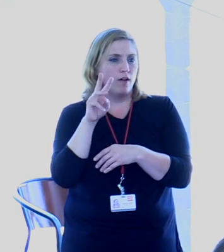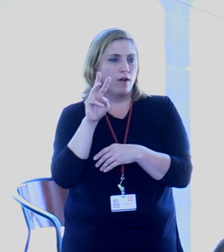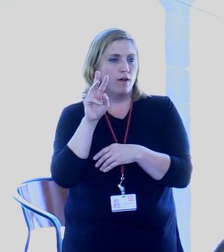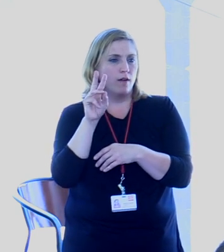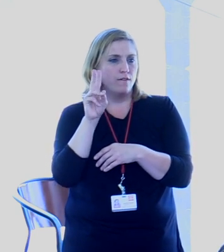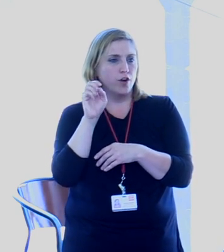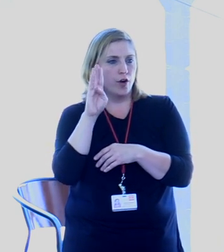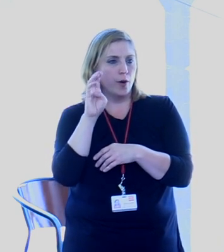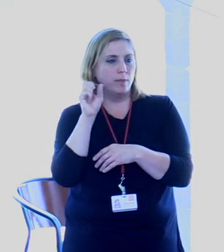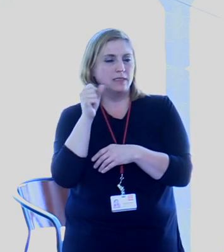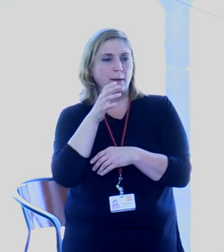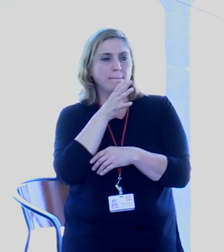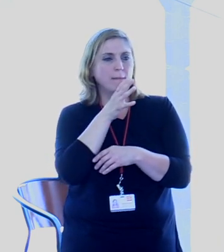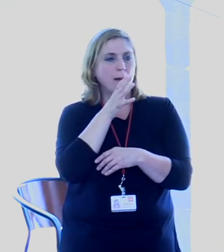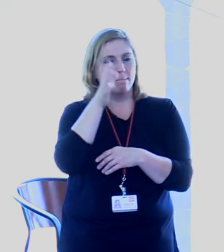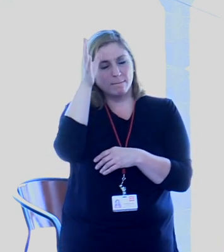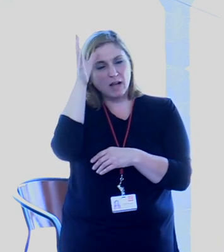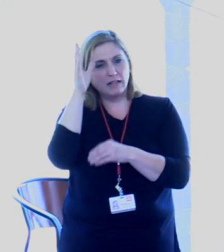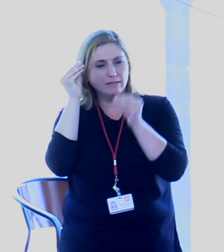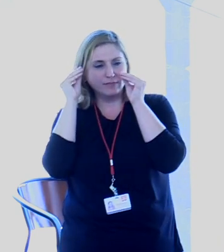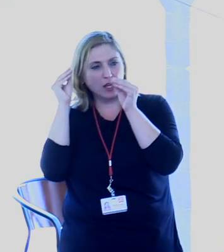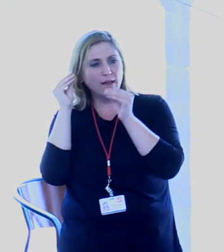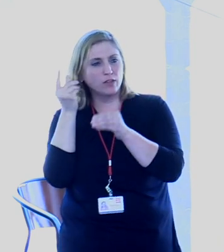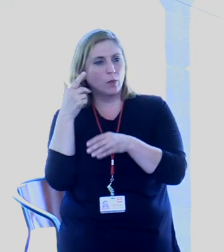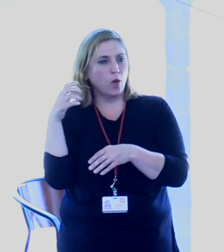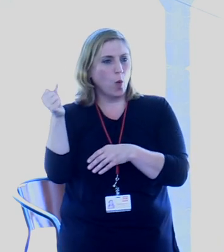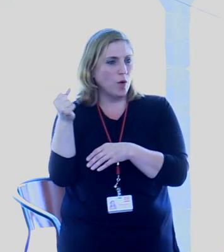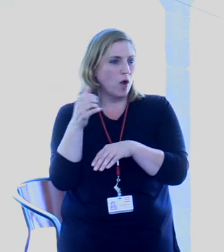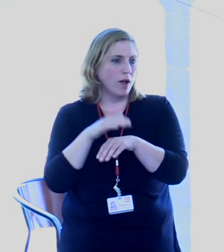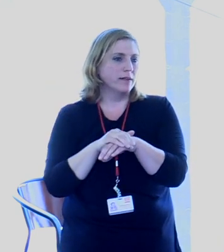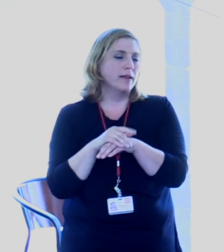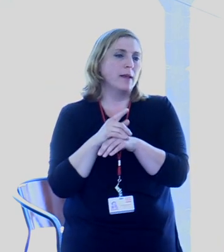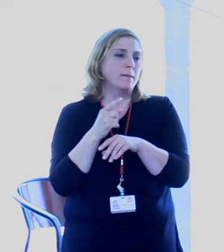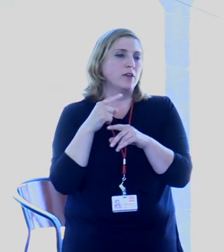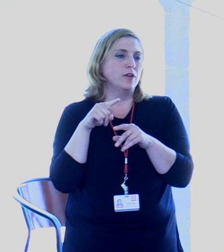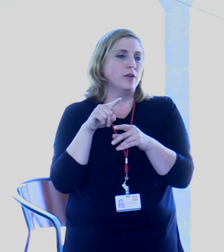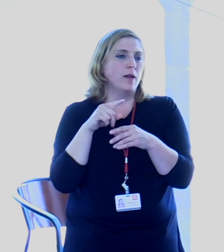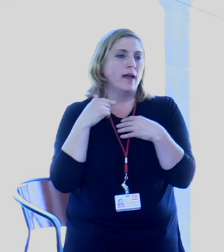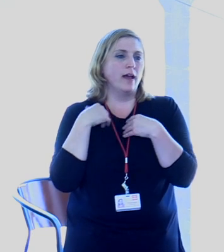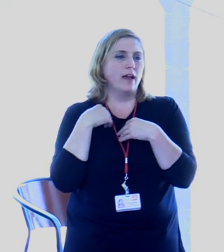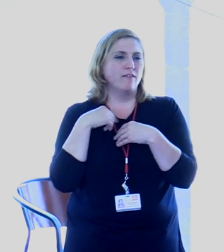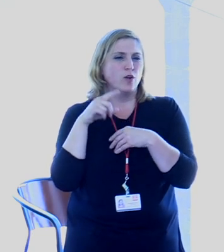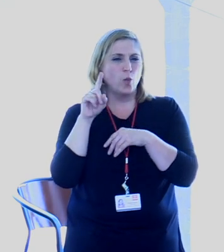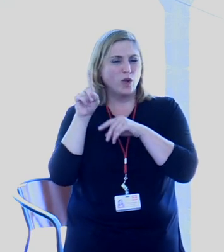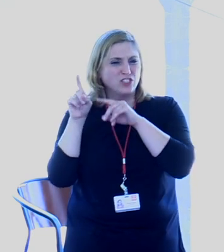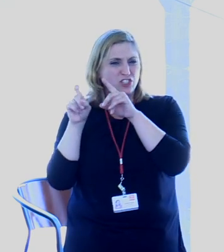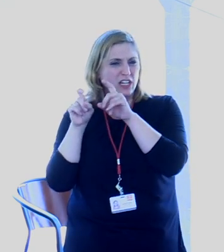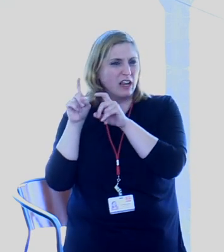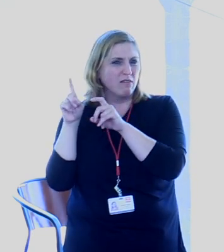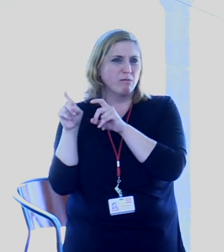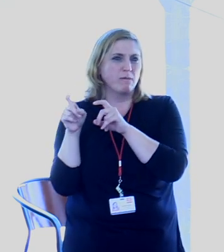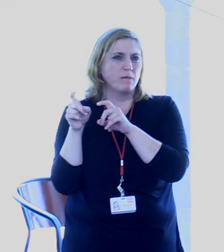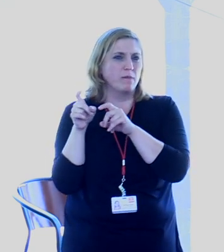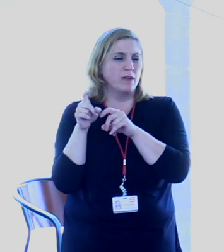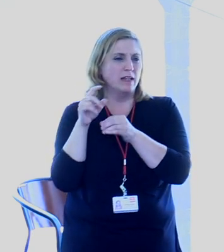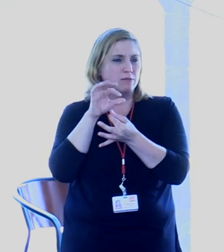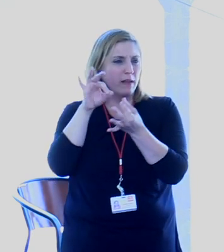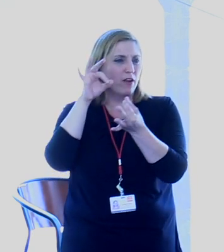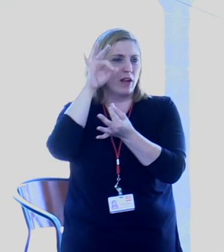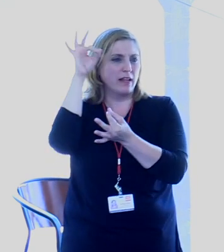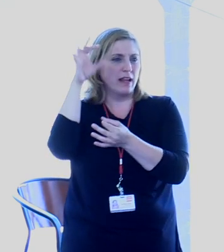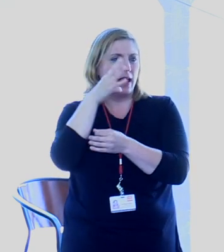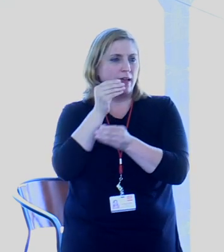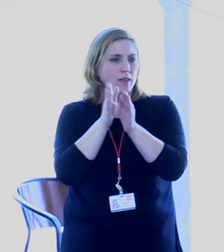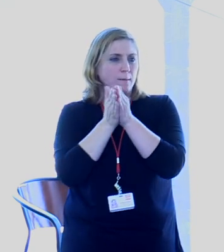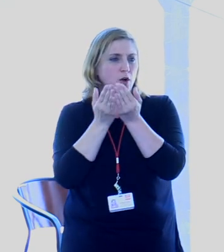that our mother and father taught us that we hang on to, but you start to have a kind of critical questioning spirit.